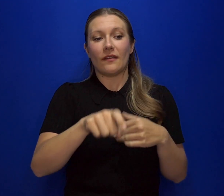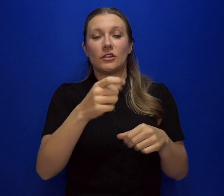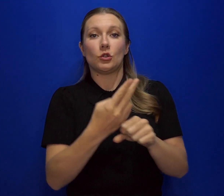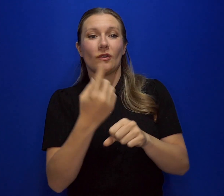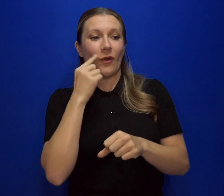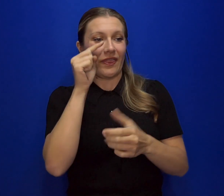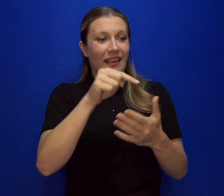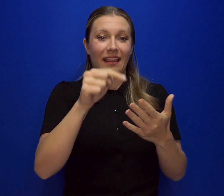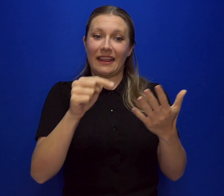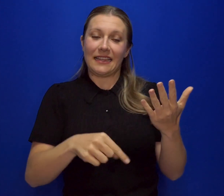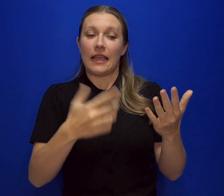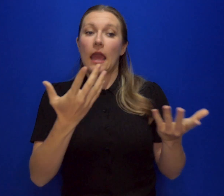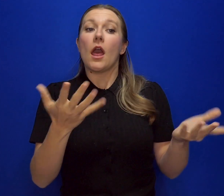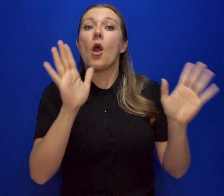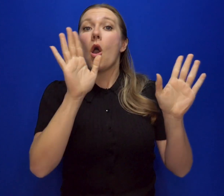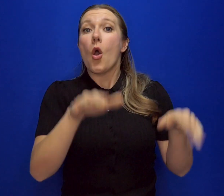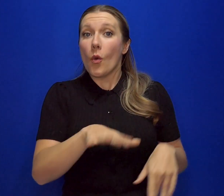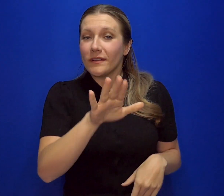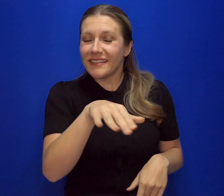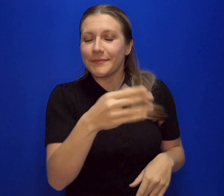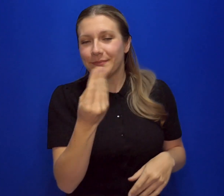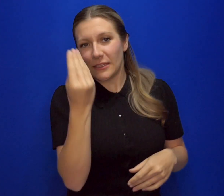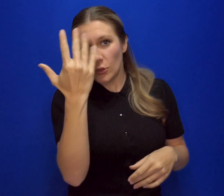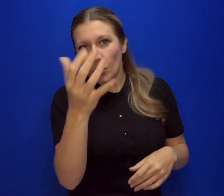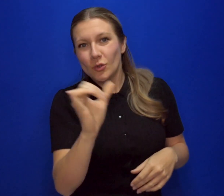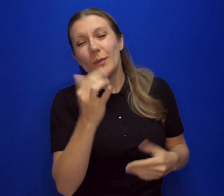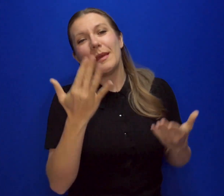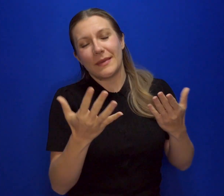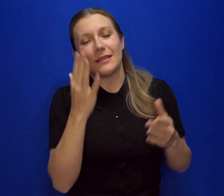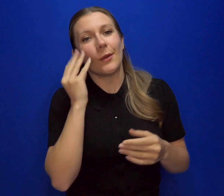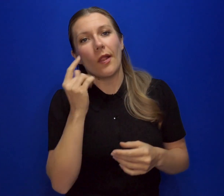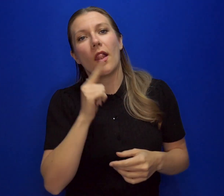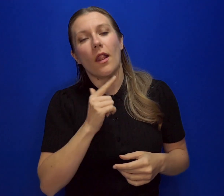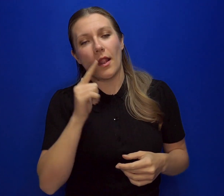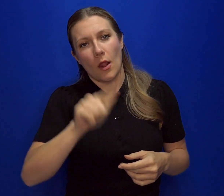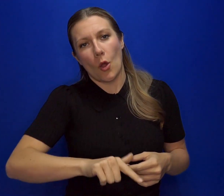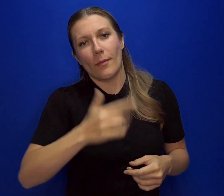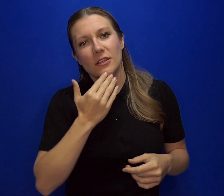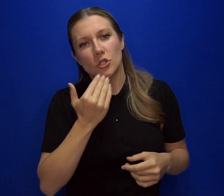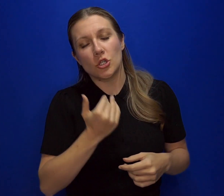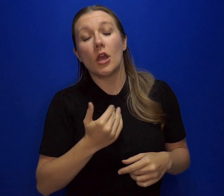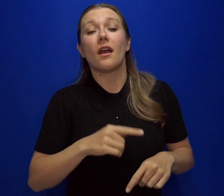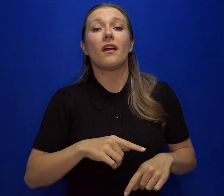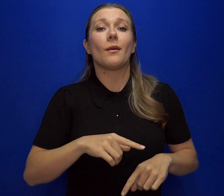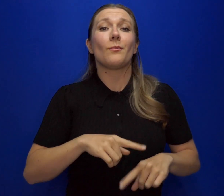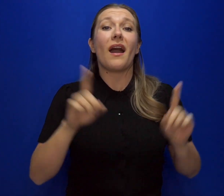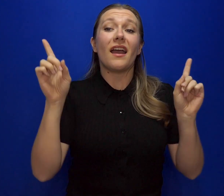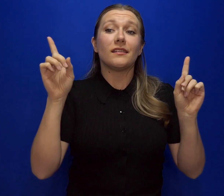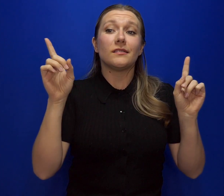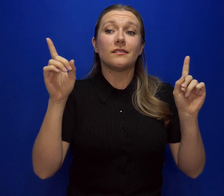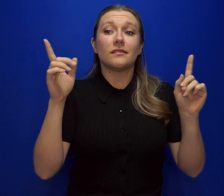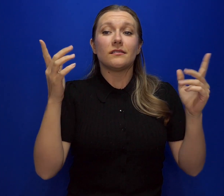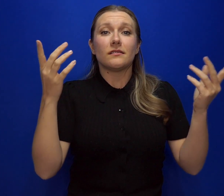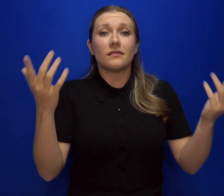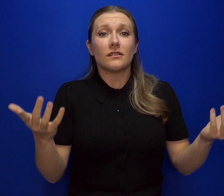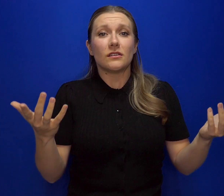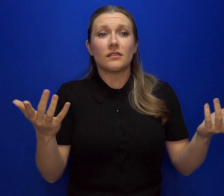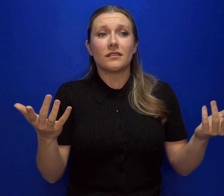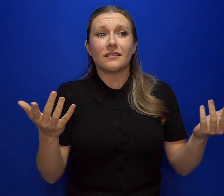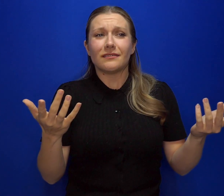have to take it here, here, and here. Oh, and you might have low blood sugar. But then again, what can